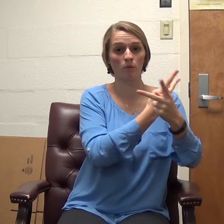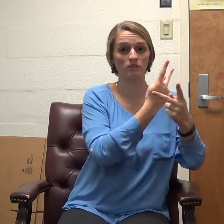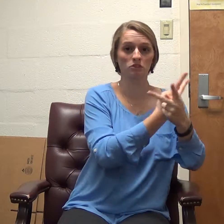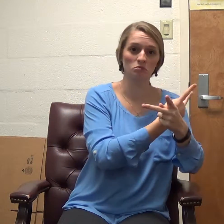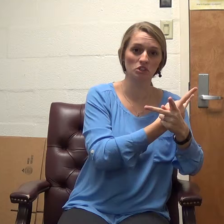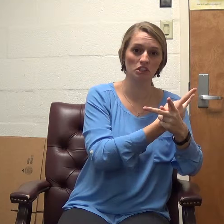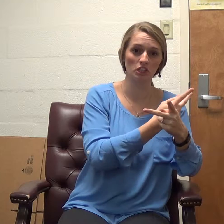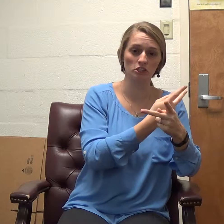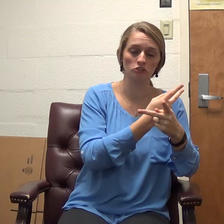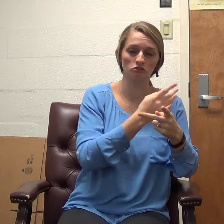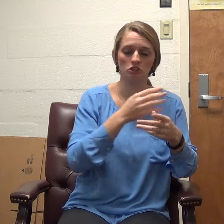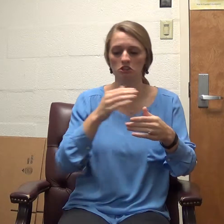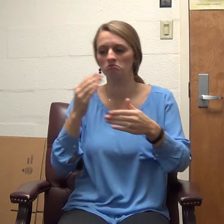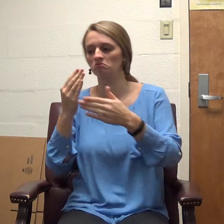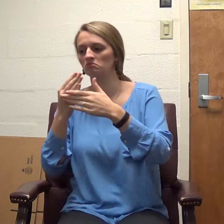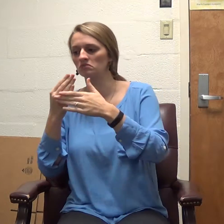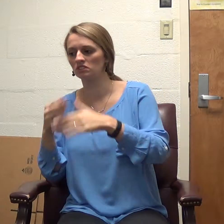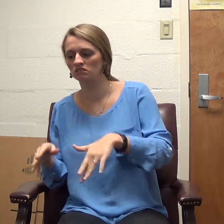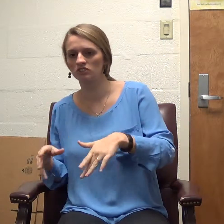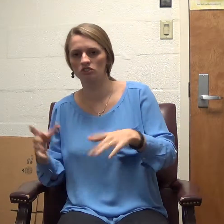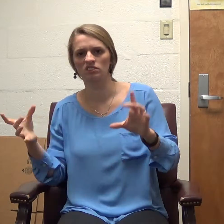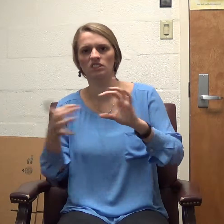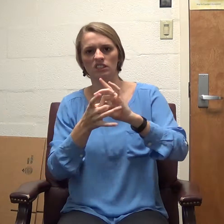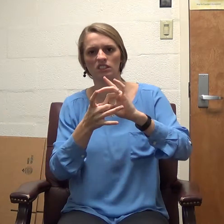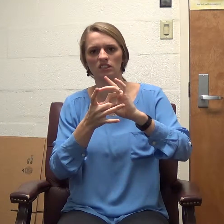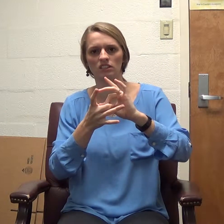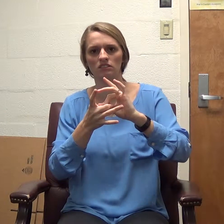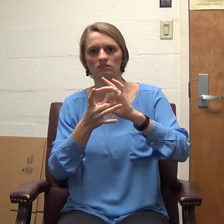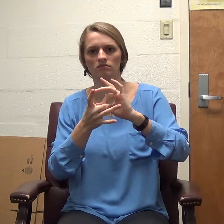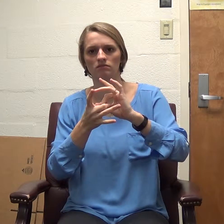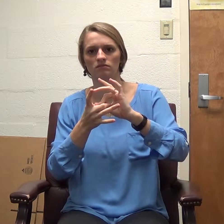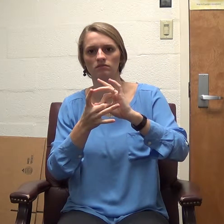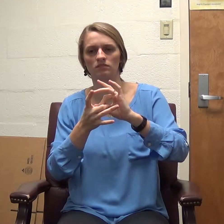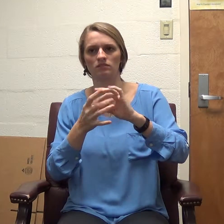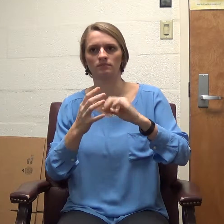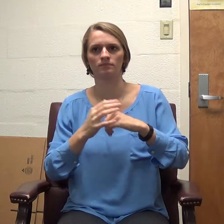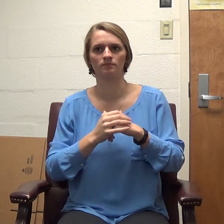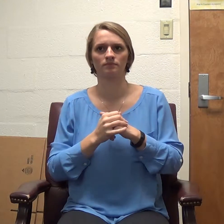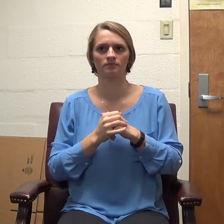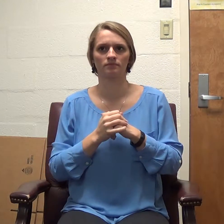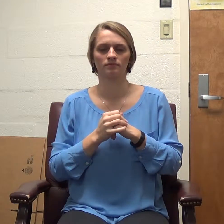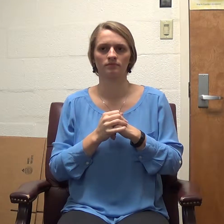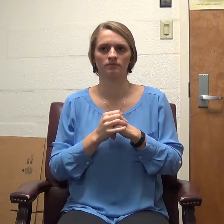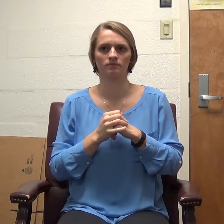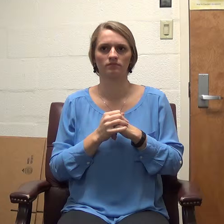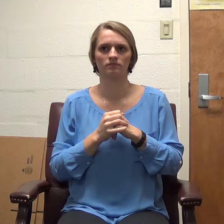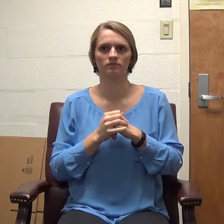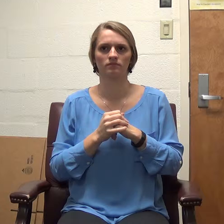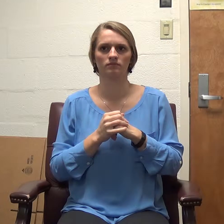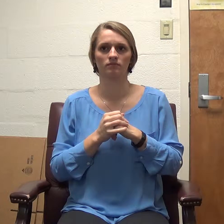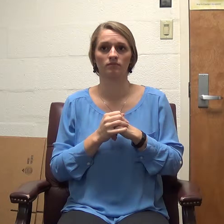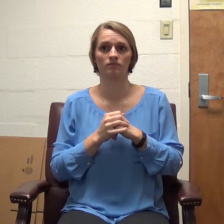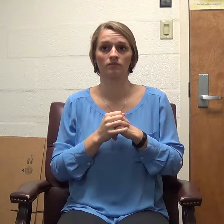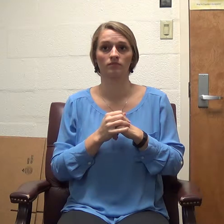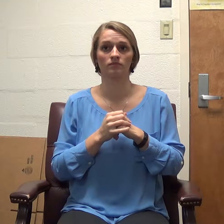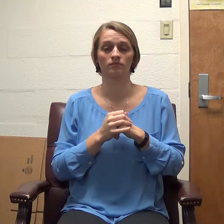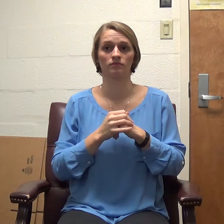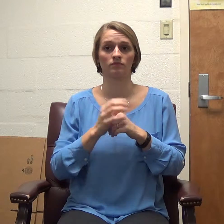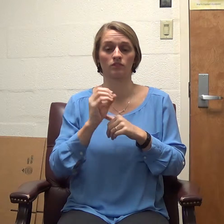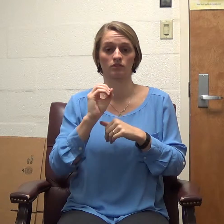to multiplication, and I'll explain that in a second. I know that probably confused you. If I were to say what 2 to the third